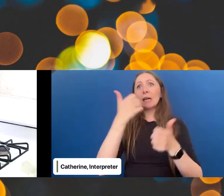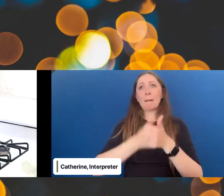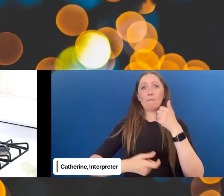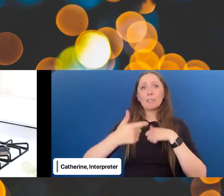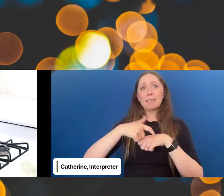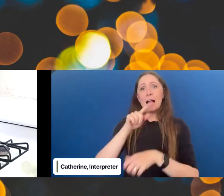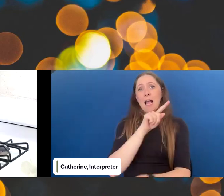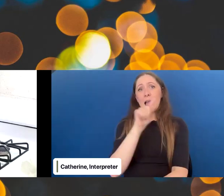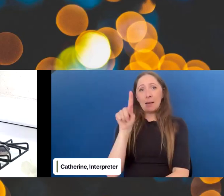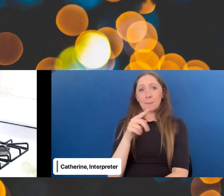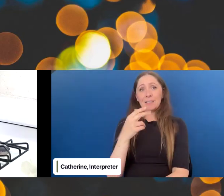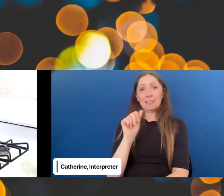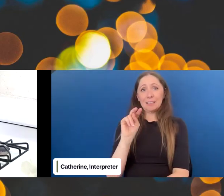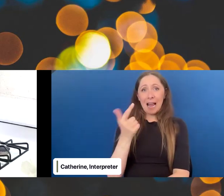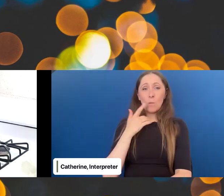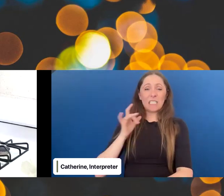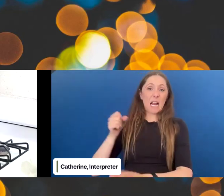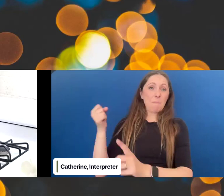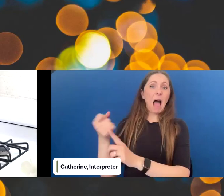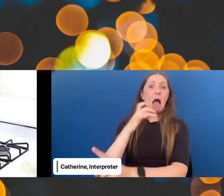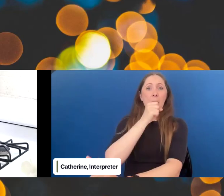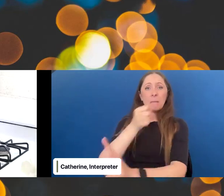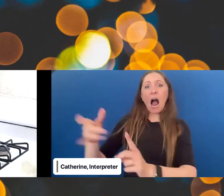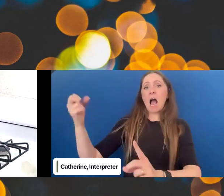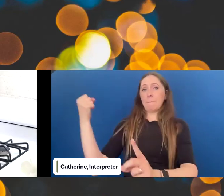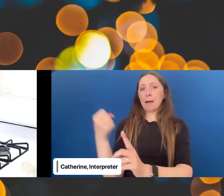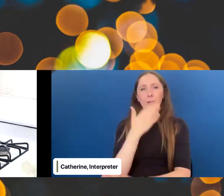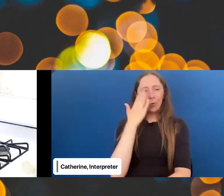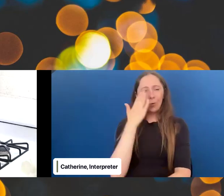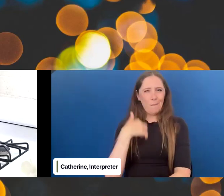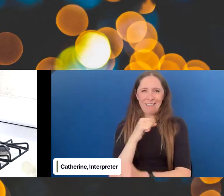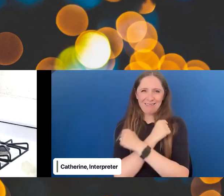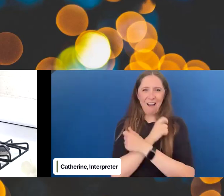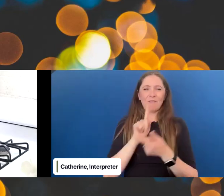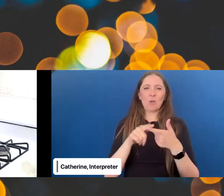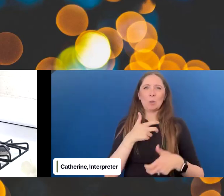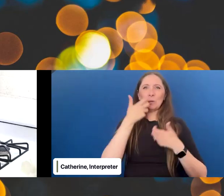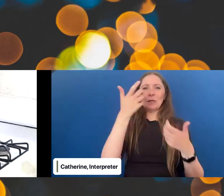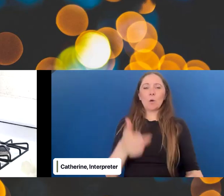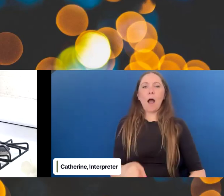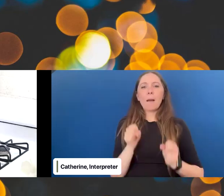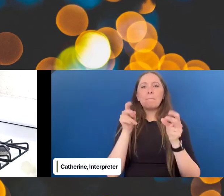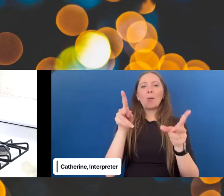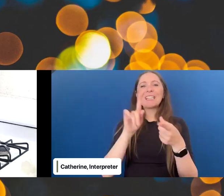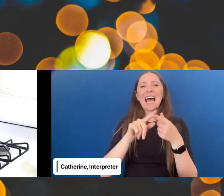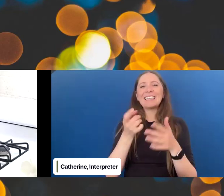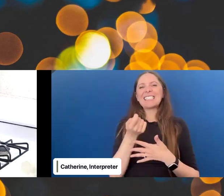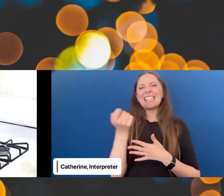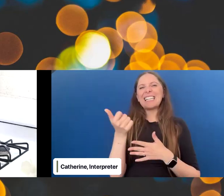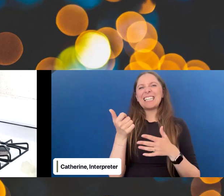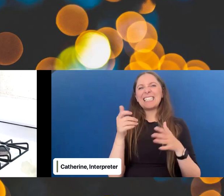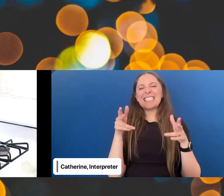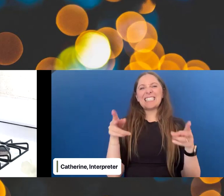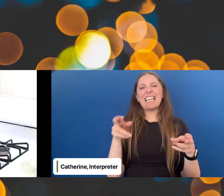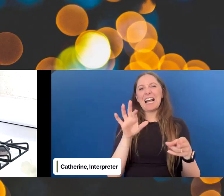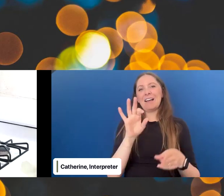was kicking Steed's ass. And you know me, I love to scream. So that's why I posted that deleted scene of me and